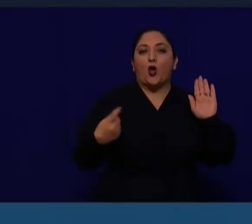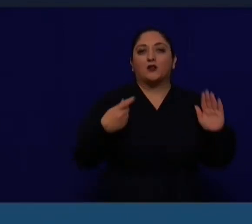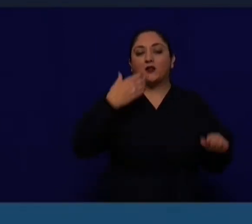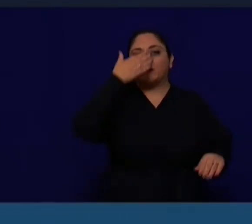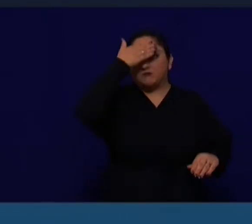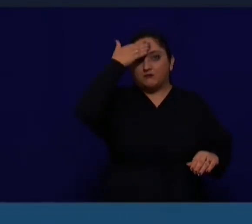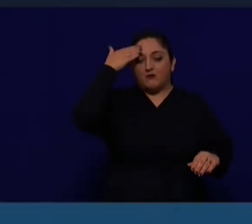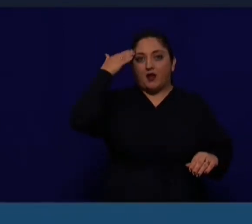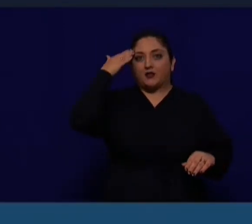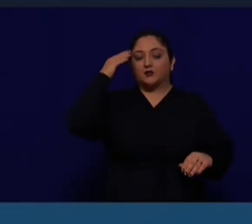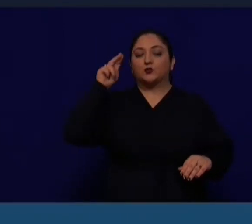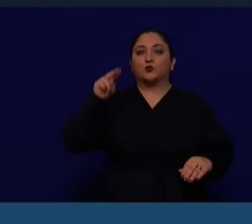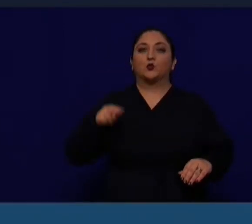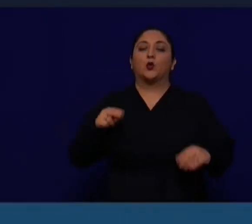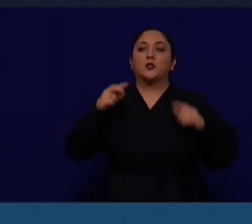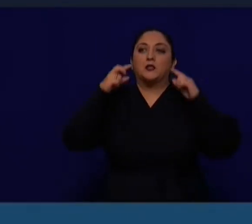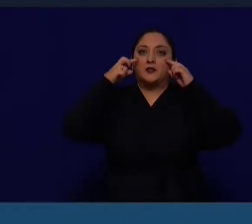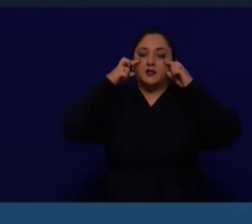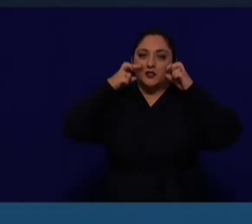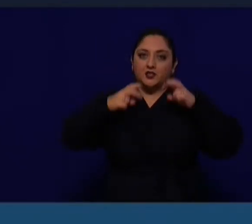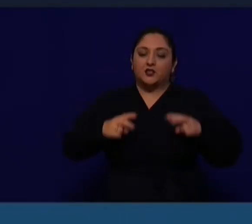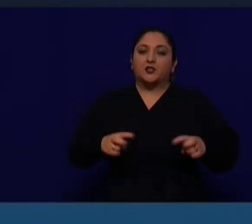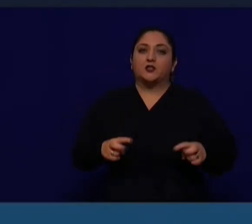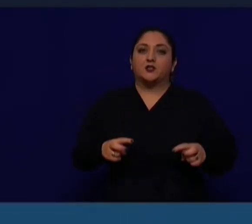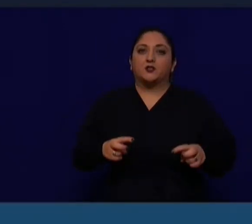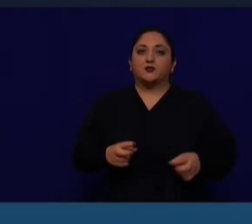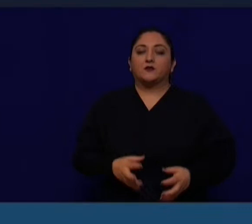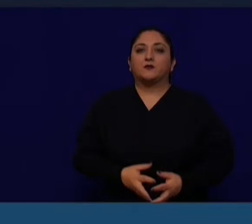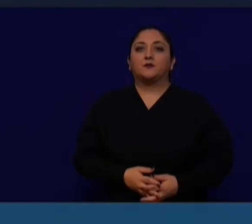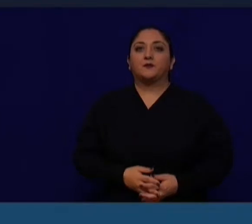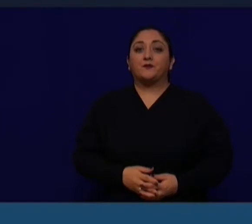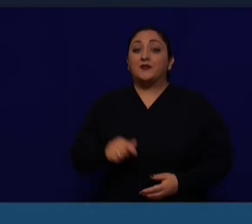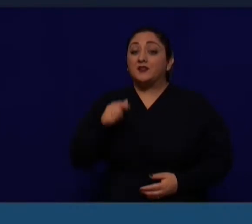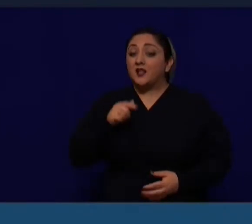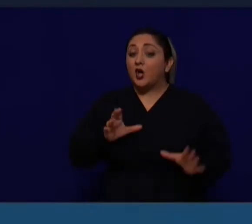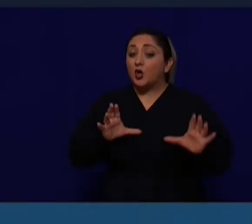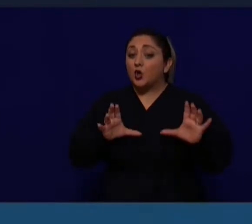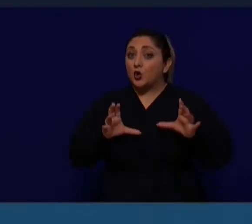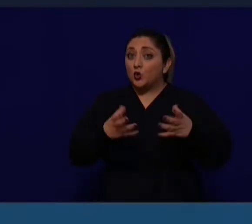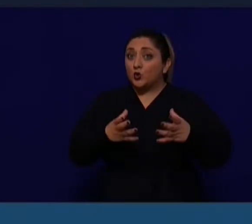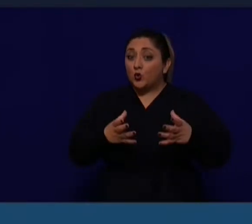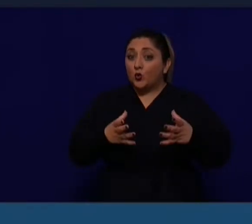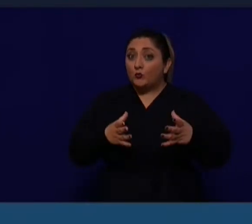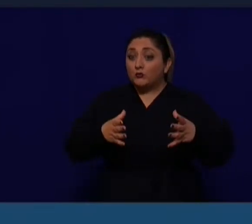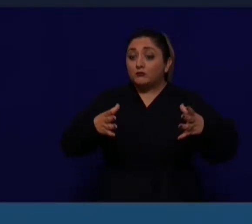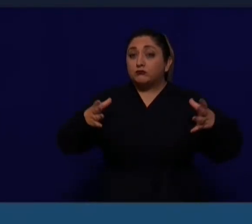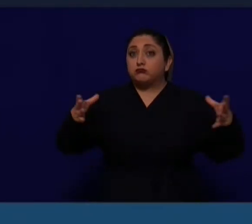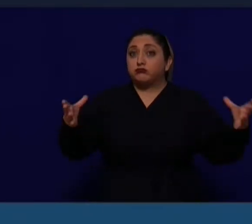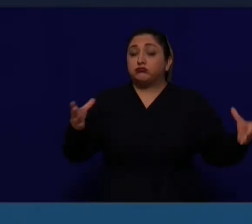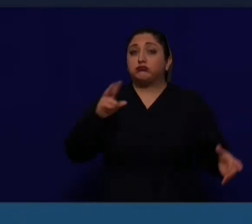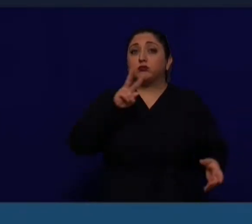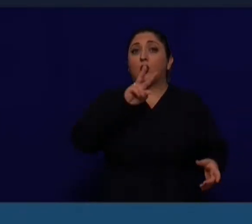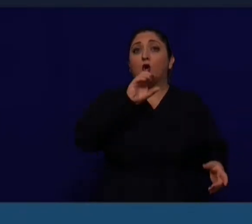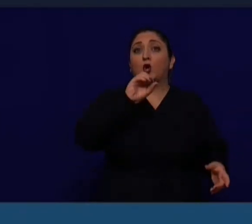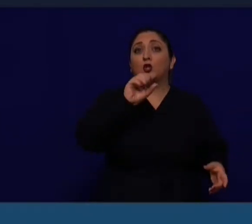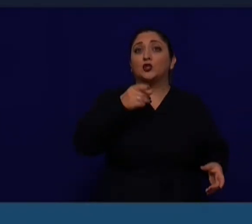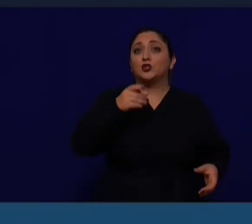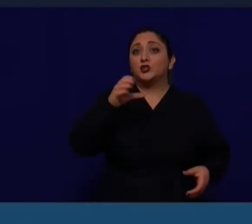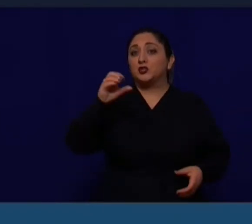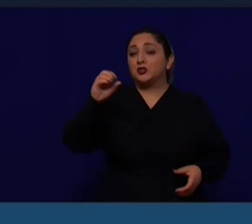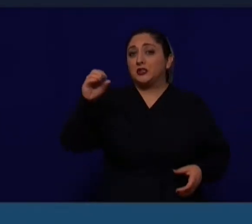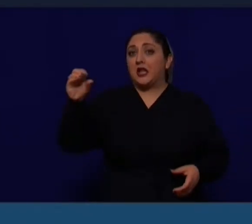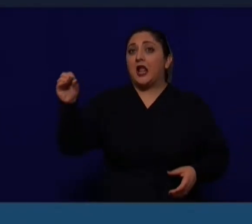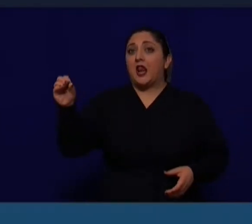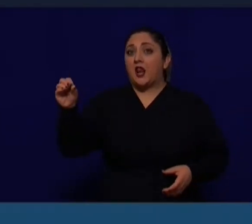ħarġu mir-riċerka li għaddiet ukoll. Dawn huwa grupp kbir ħafna li huwa fuq minn 20,000 u bħalissa għadna għaddejjin bit-tilqim